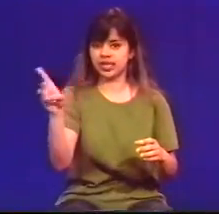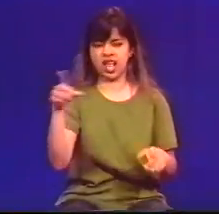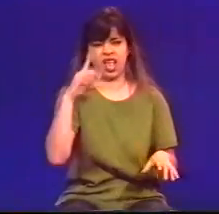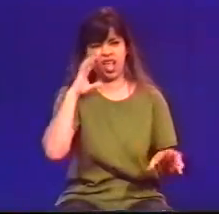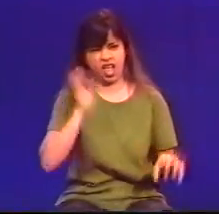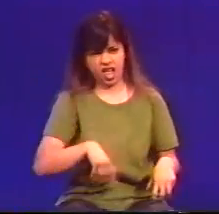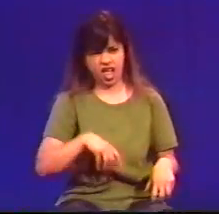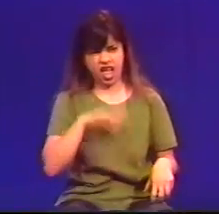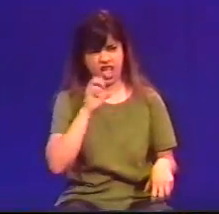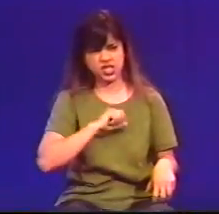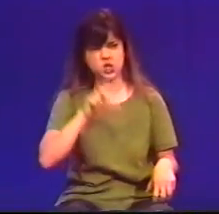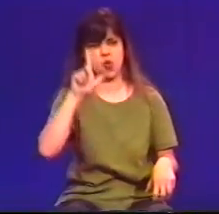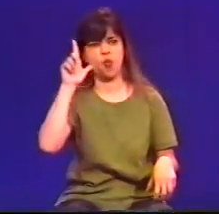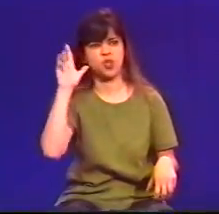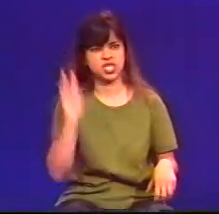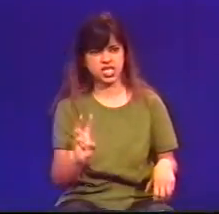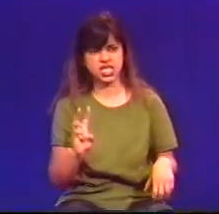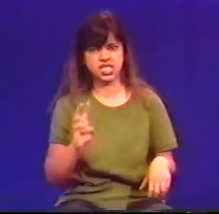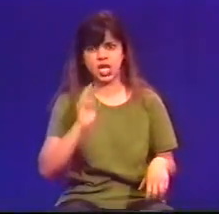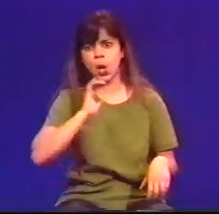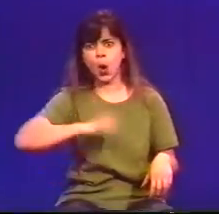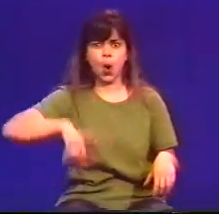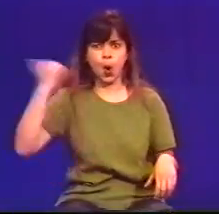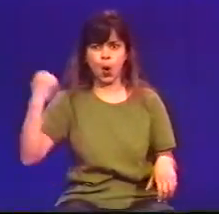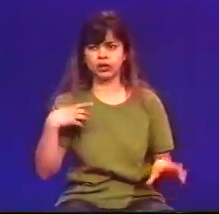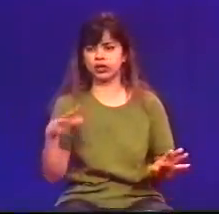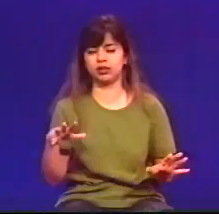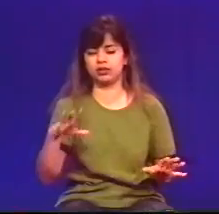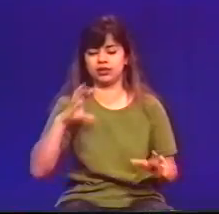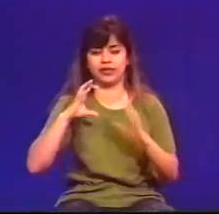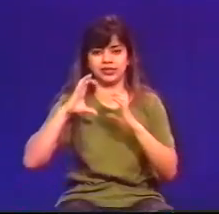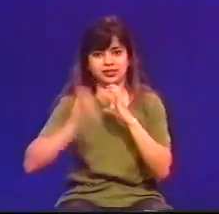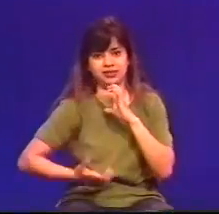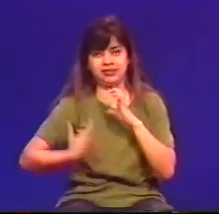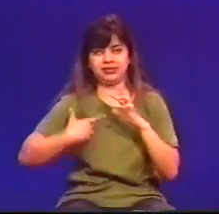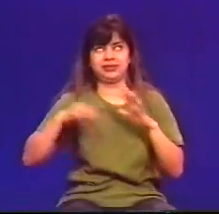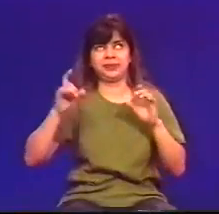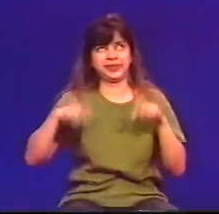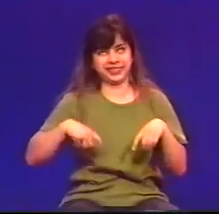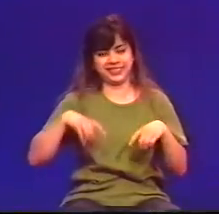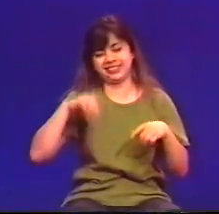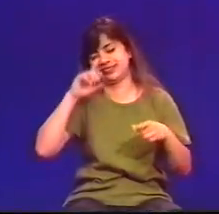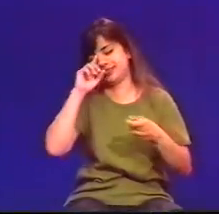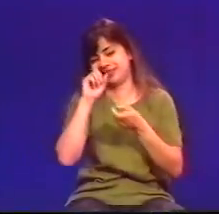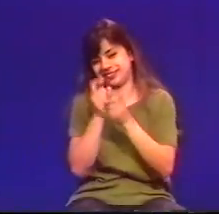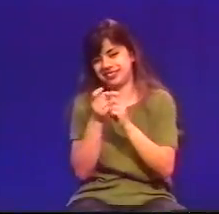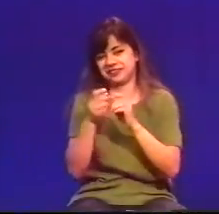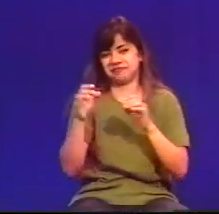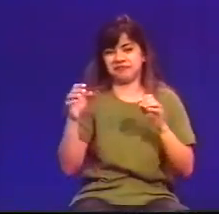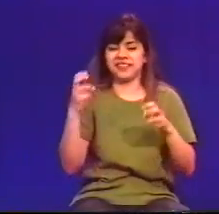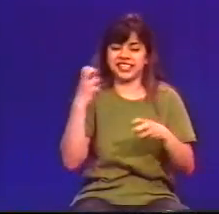age, and I'll tell them I'm 26, when in my mind I'm telling them I'm 23, and then they think I'm quite a bit older than I really